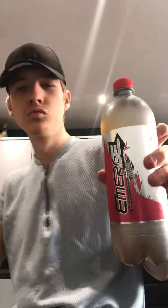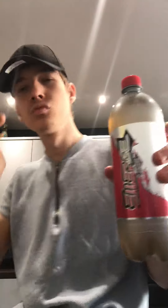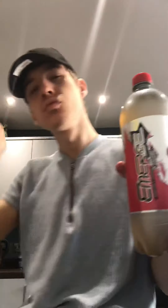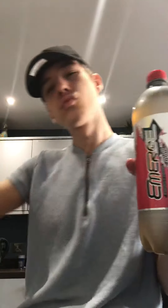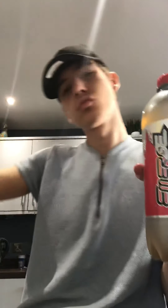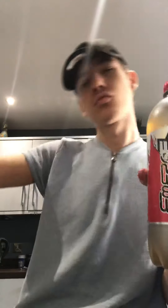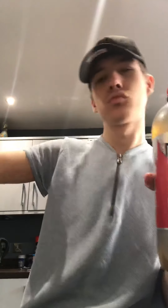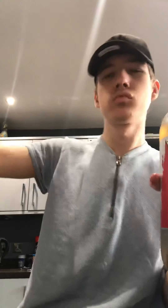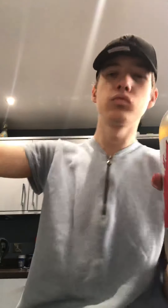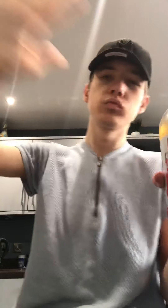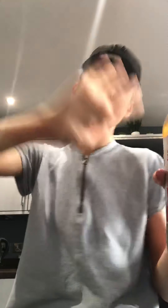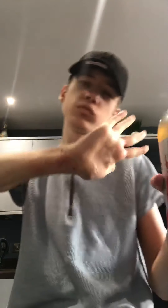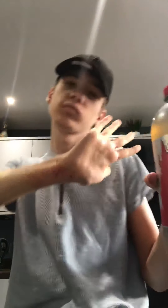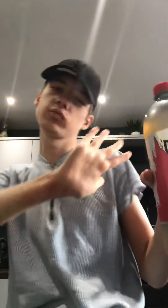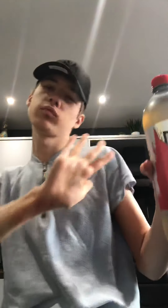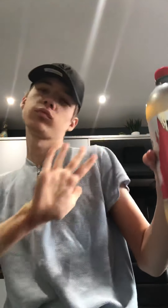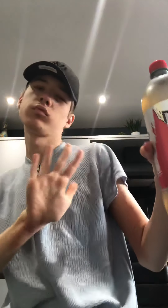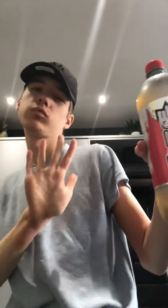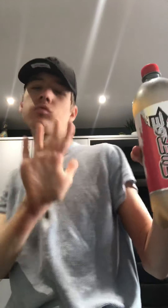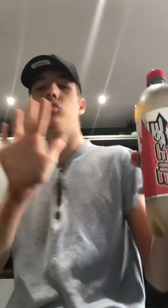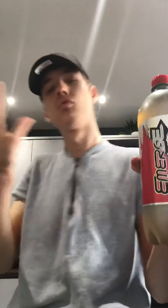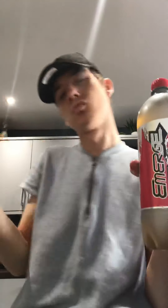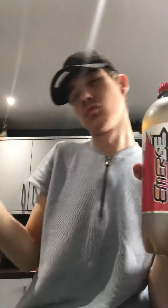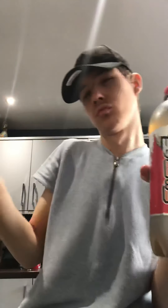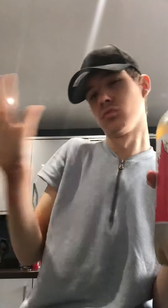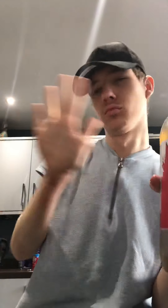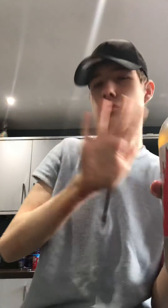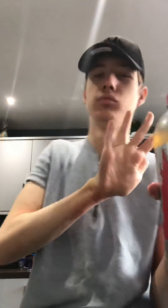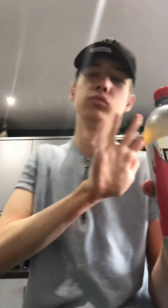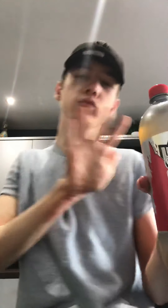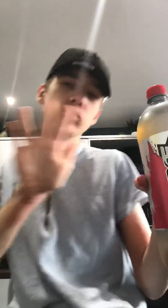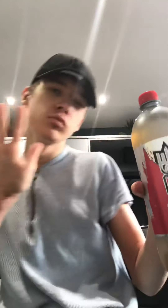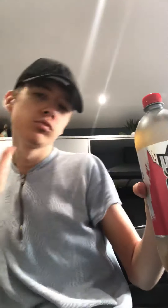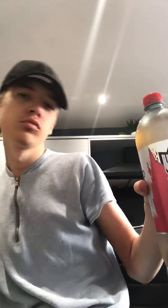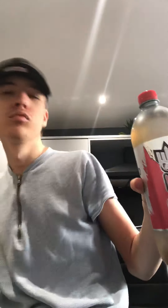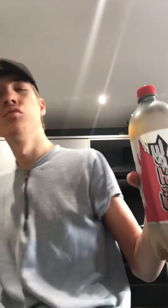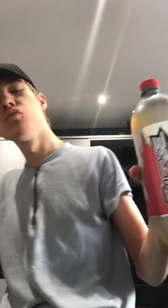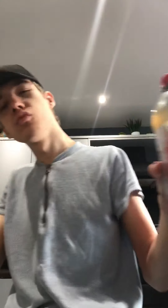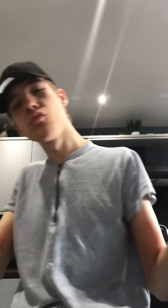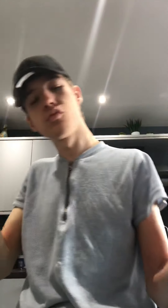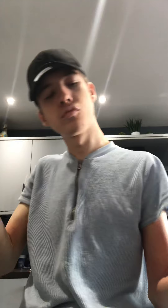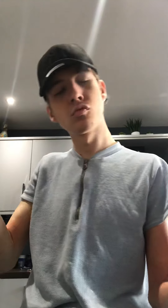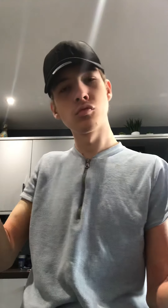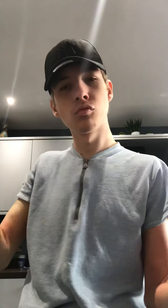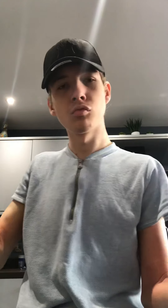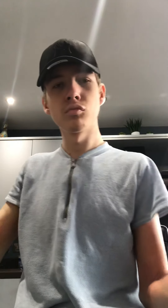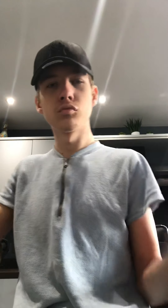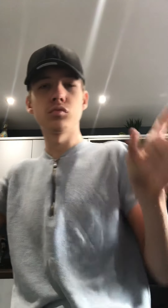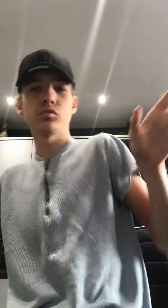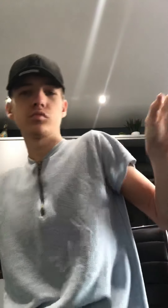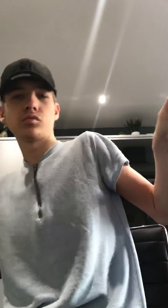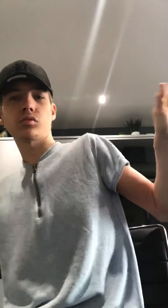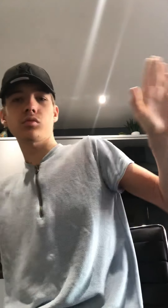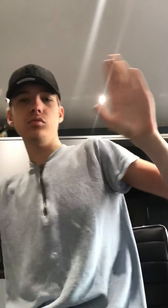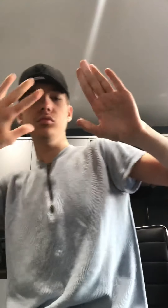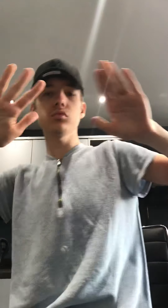and you're here in my heart, and my heart will